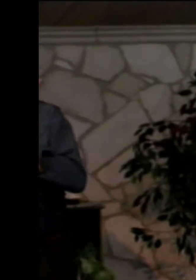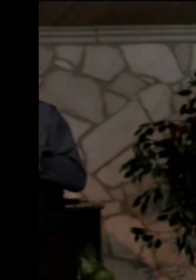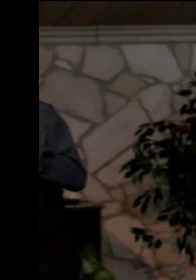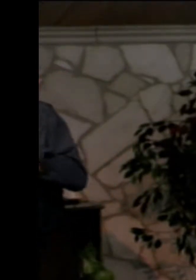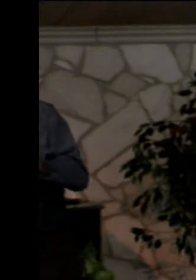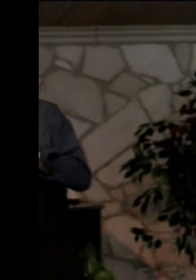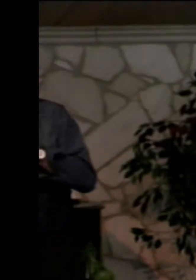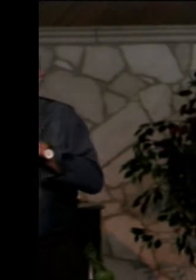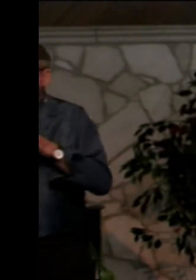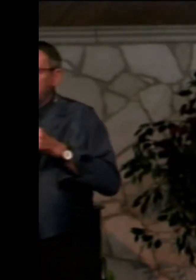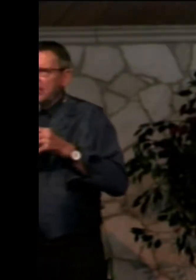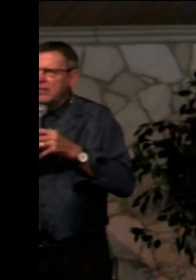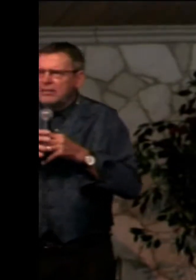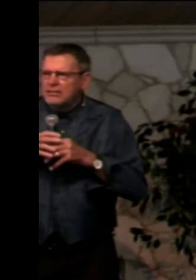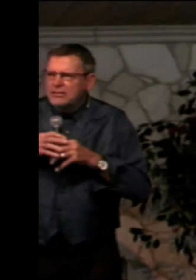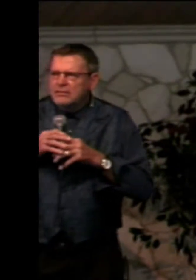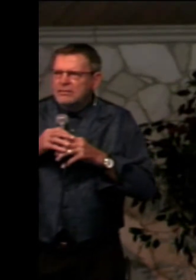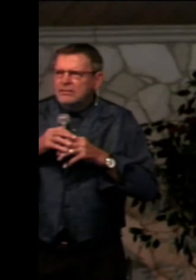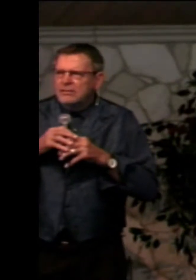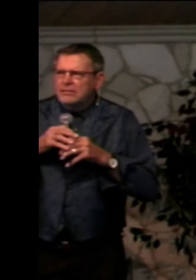Sarah? Come on, Ashley.